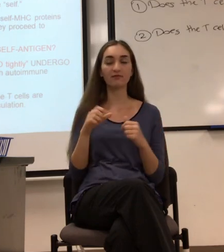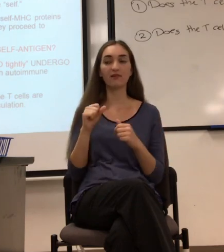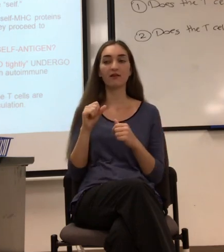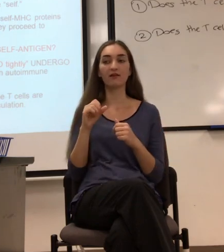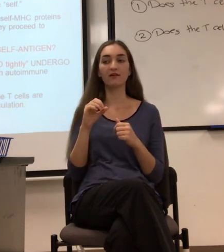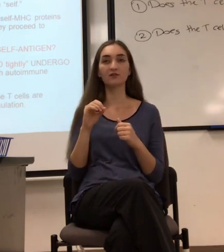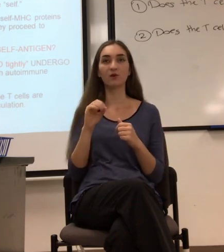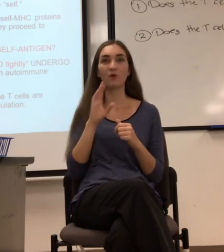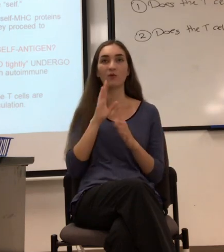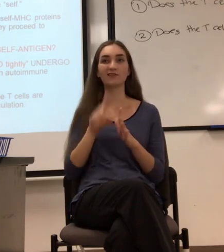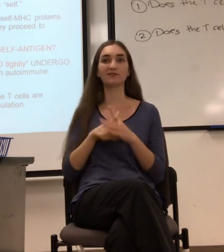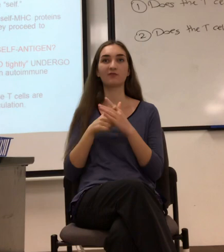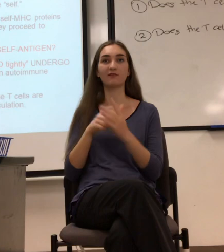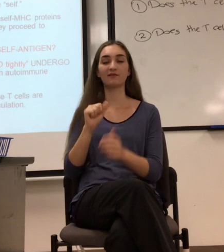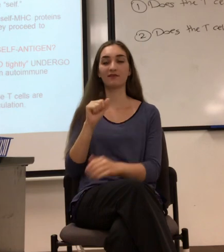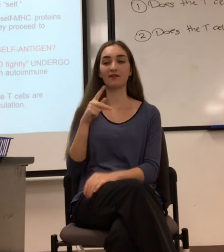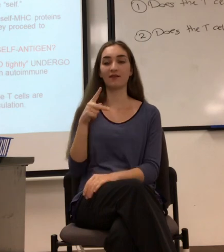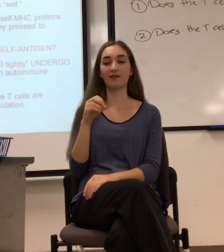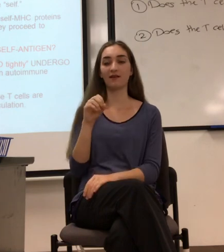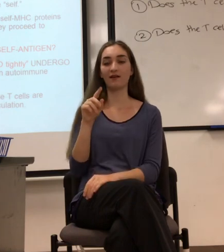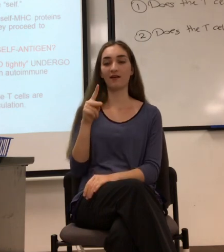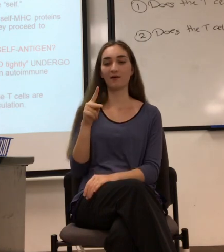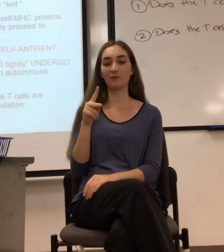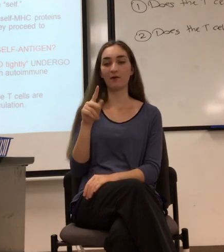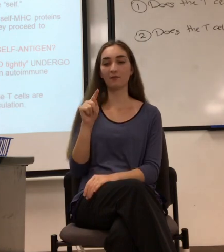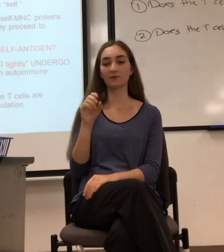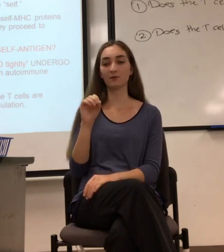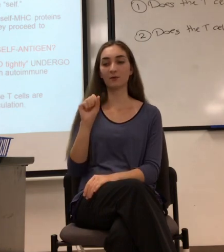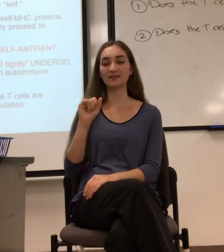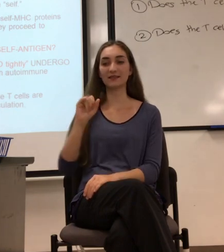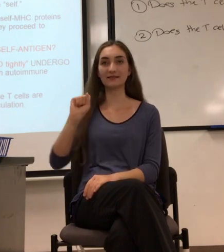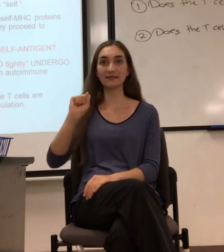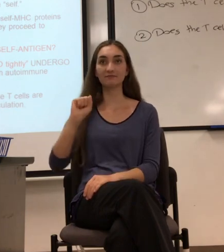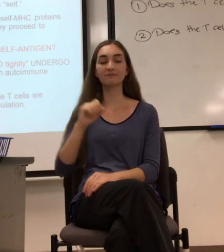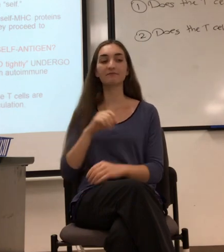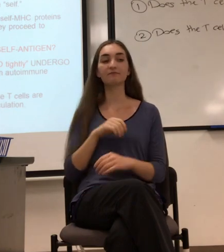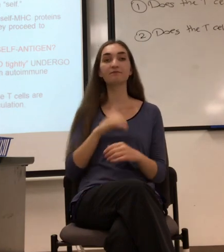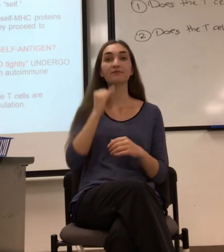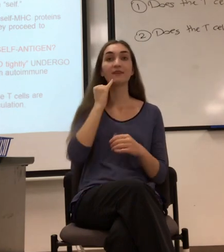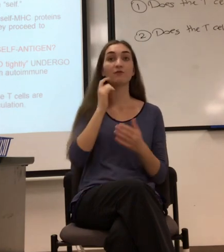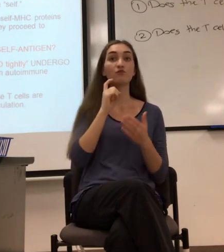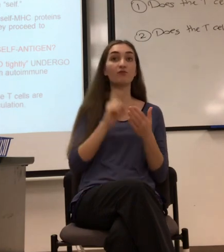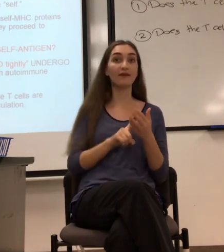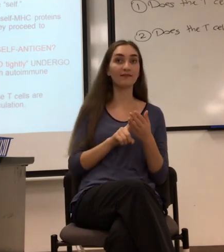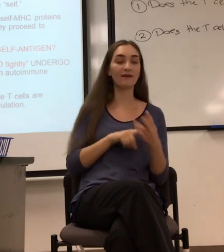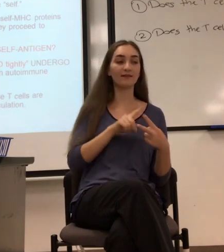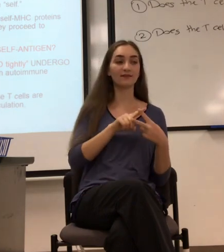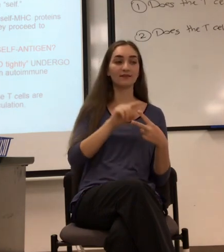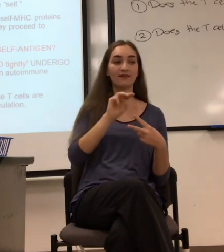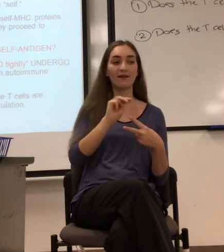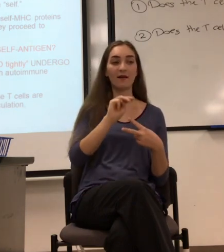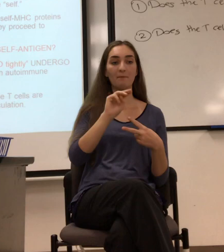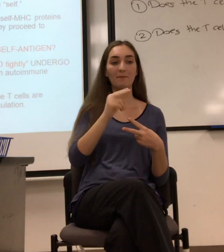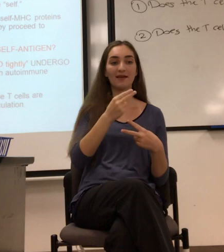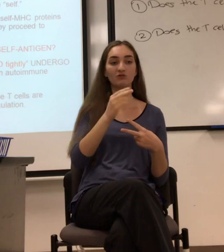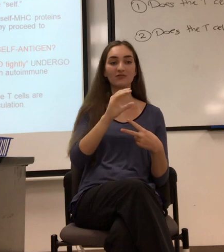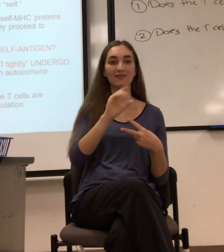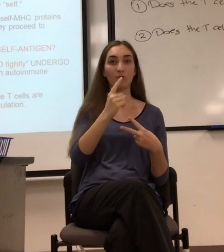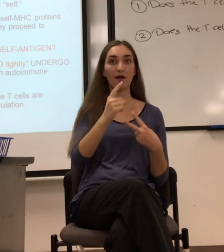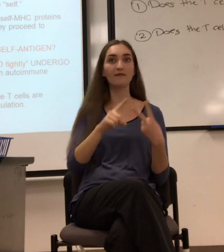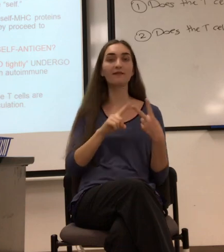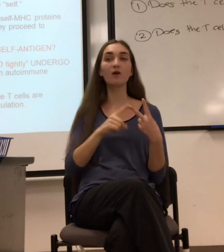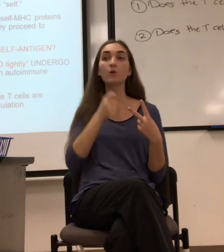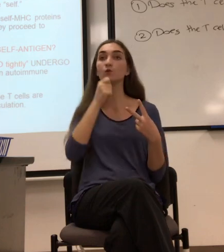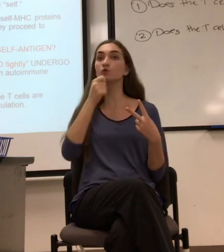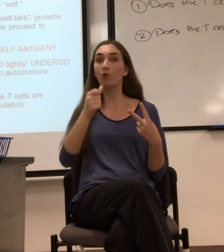initiate apoptosis. If you recognize MHC1 and you don't react to self,